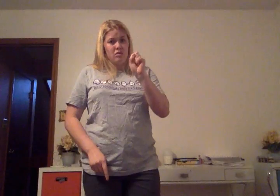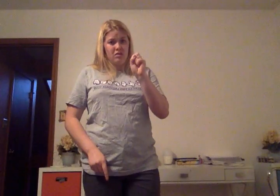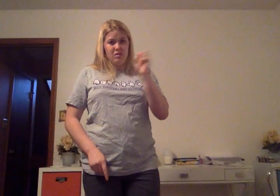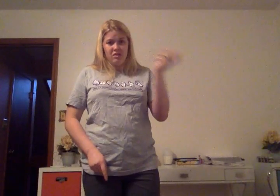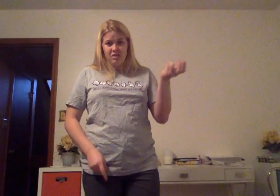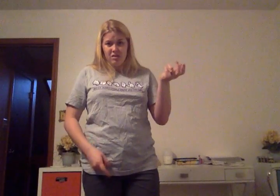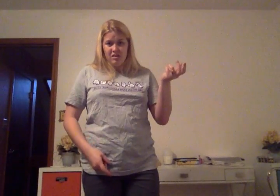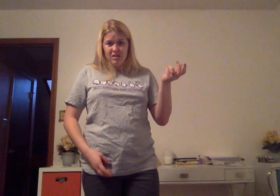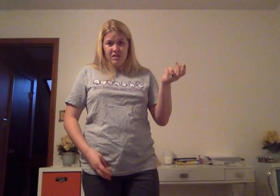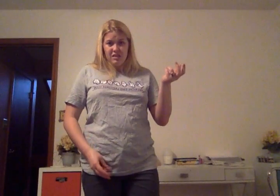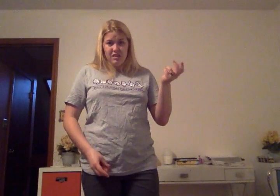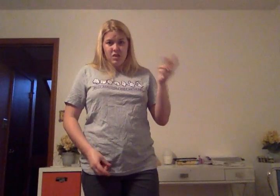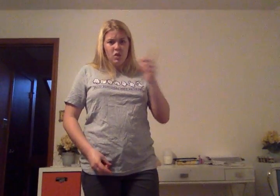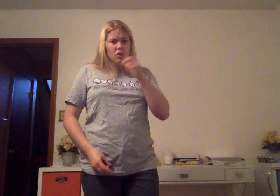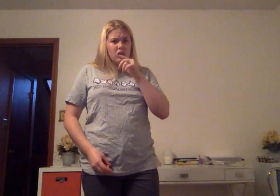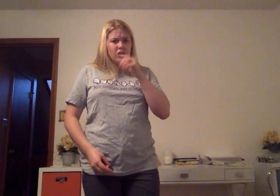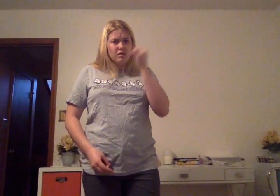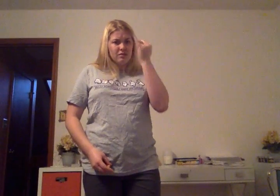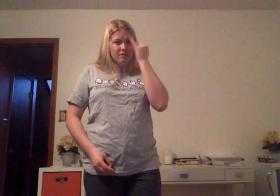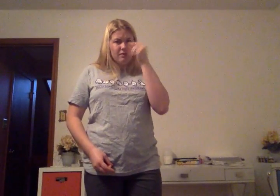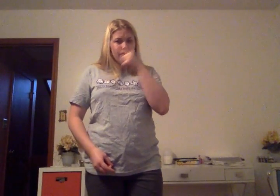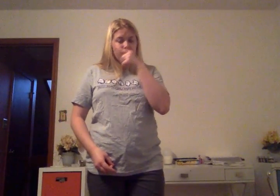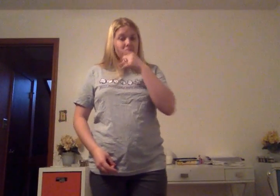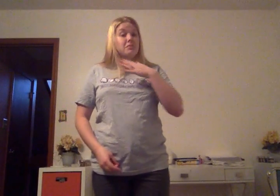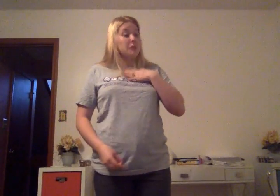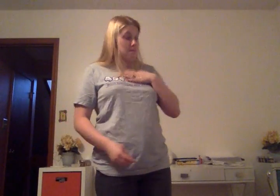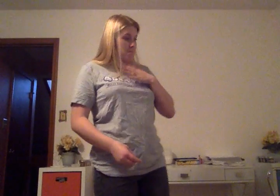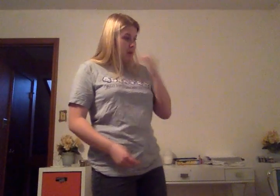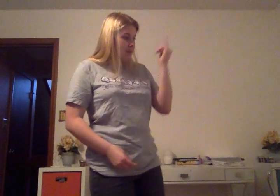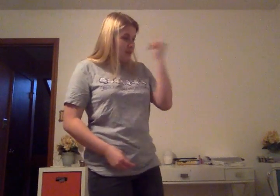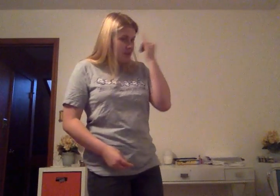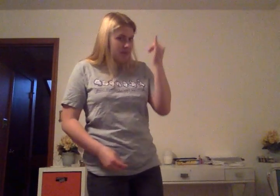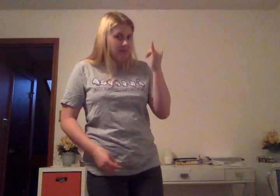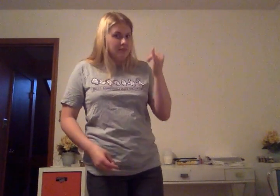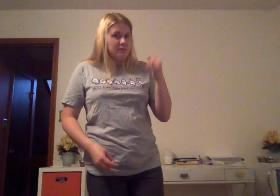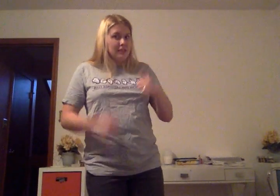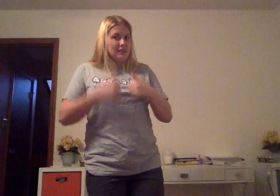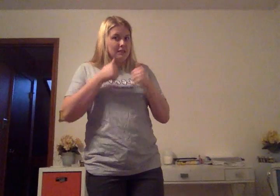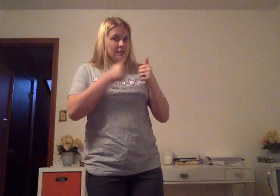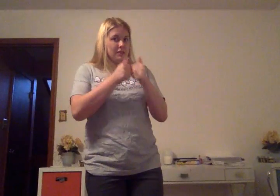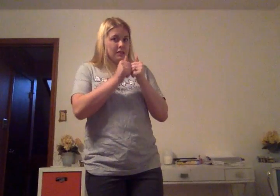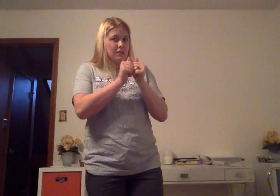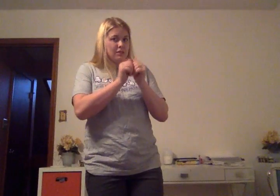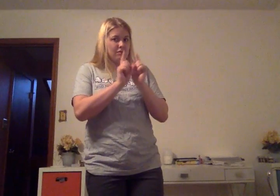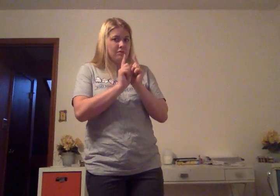kidney? Mine. We were living together at the time. Coincidentally, I was in transition,